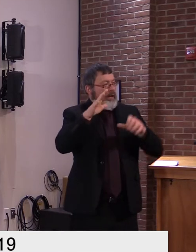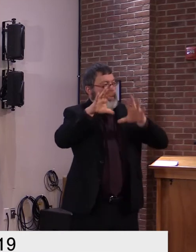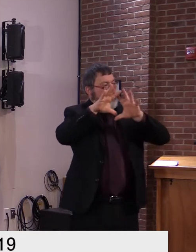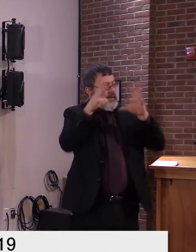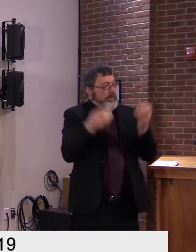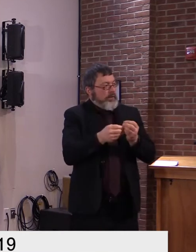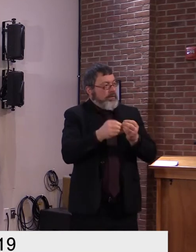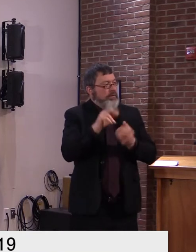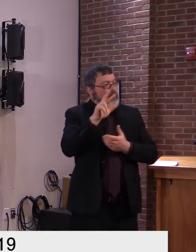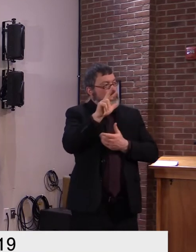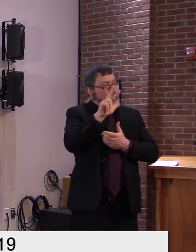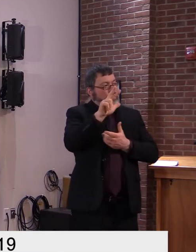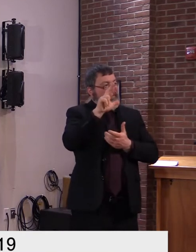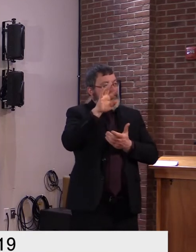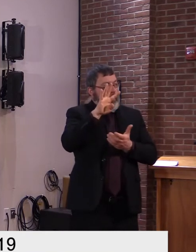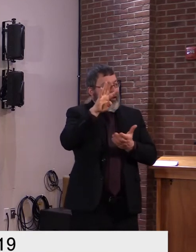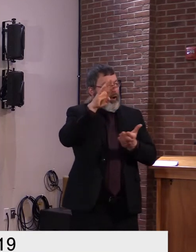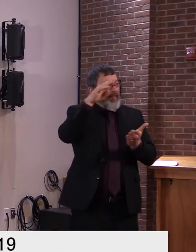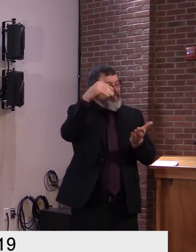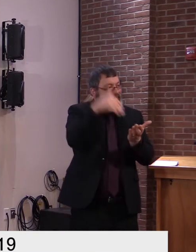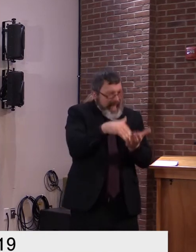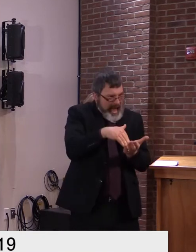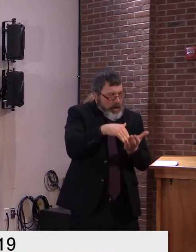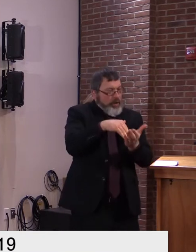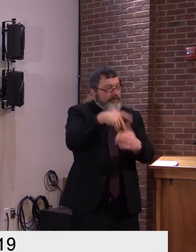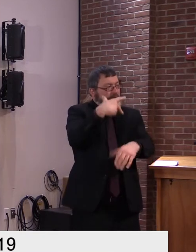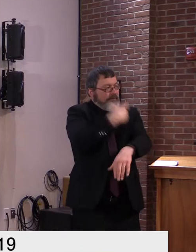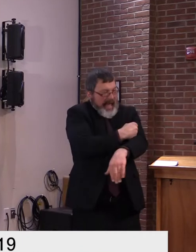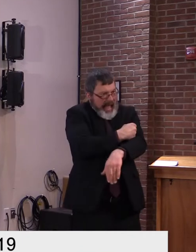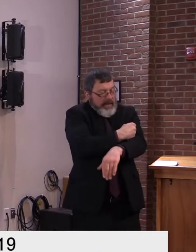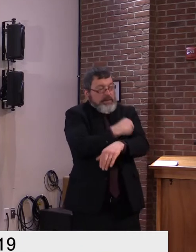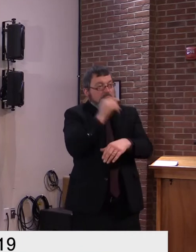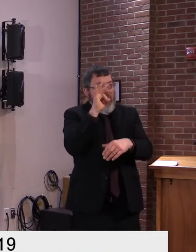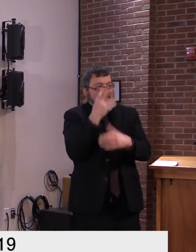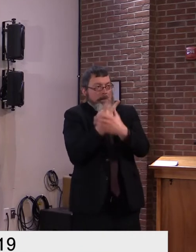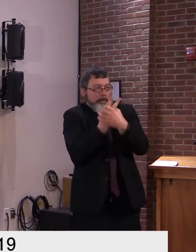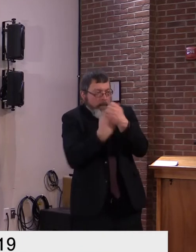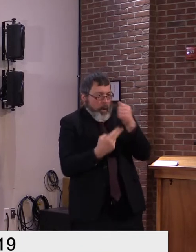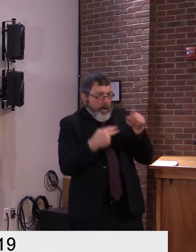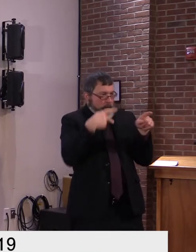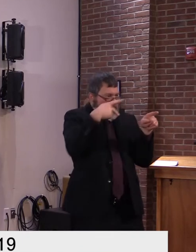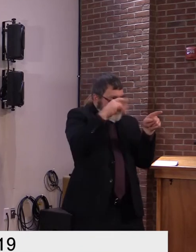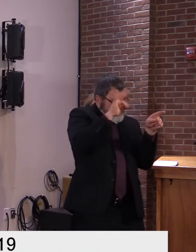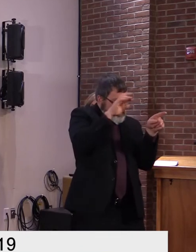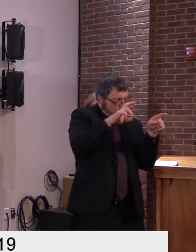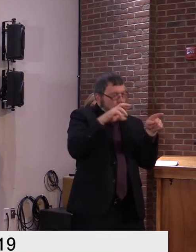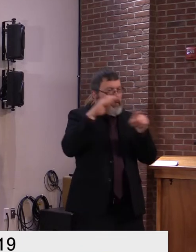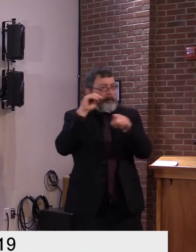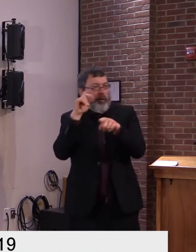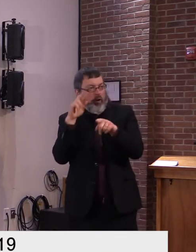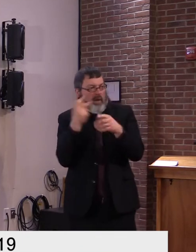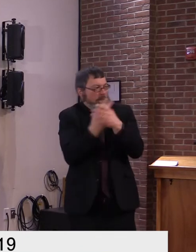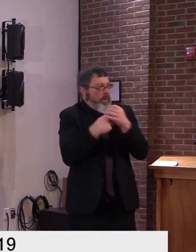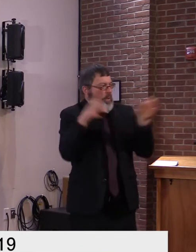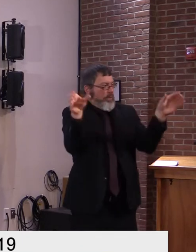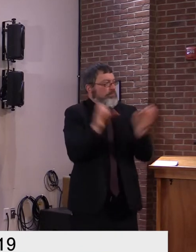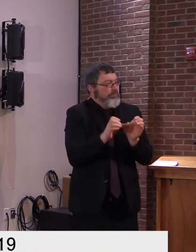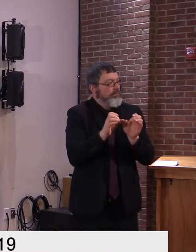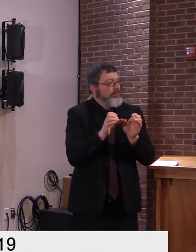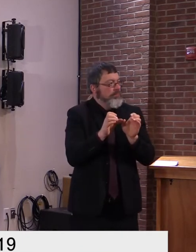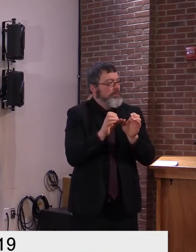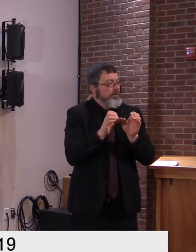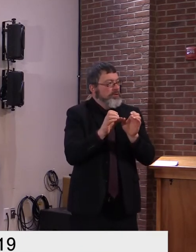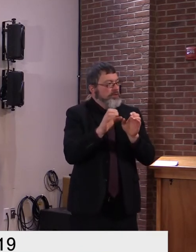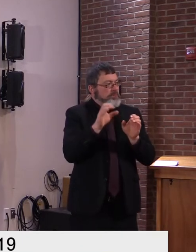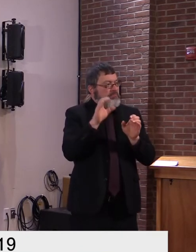in that both are messenger RNA, also called mRNA, vaccines. Many vaccines put a